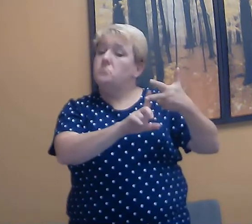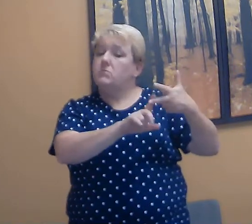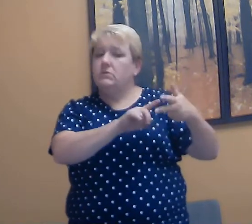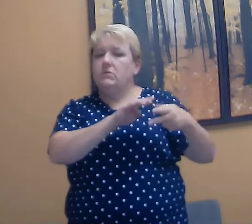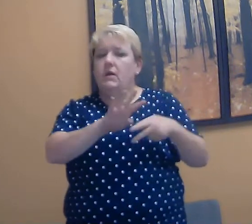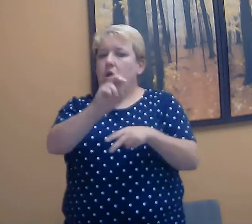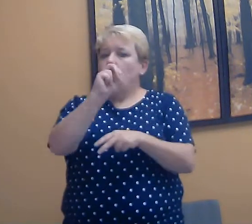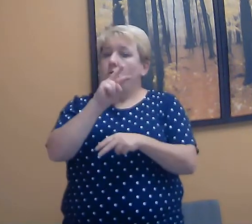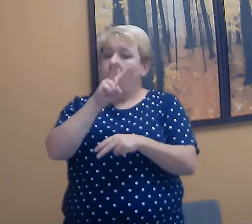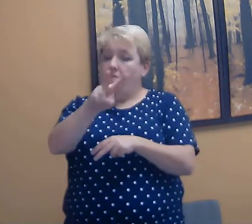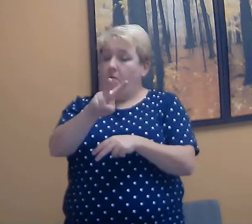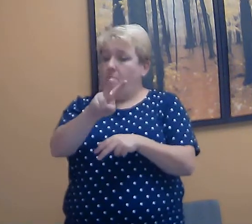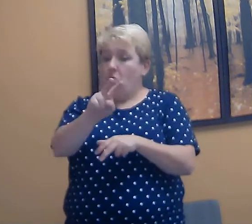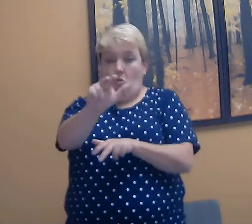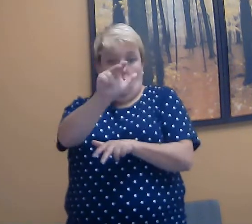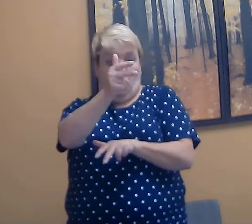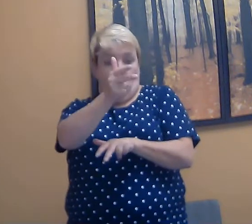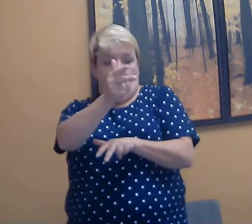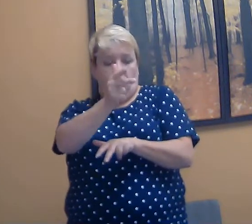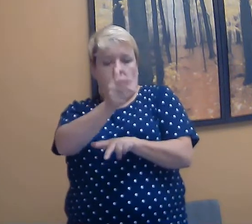your assigned voter poll on November 3rd.